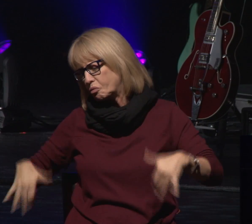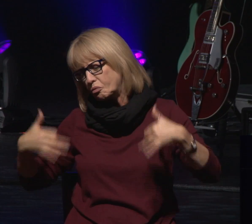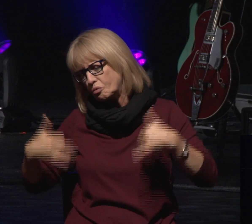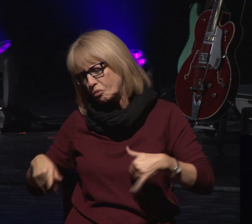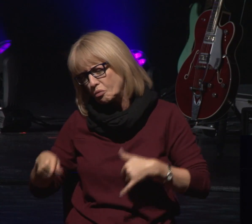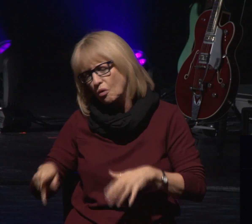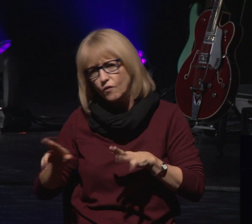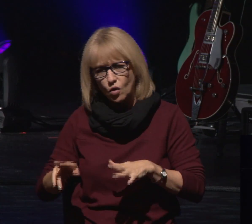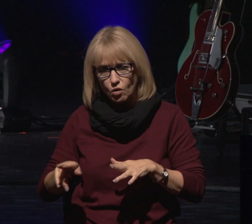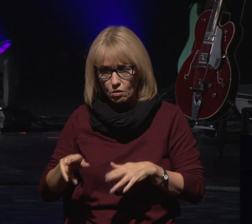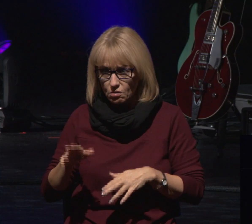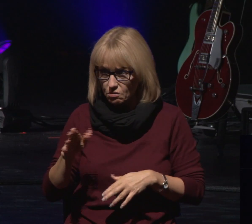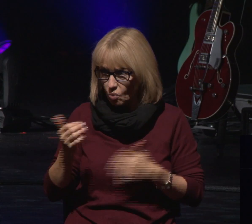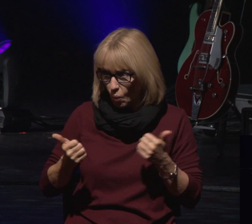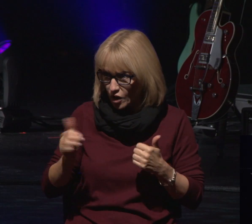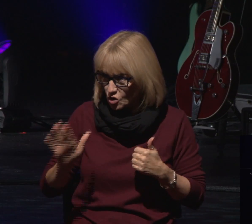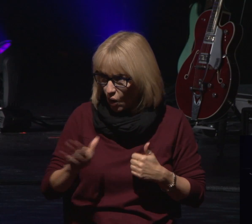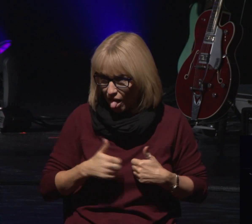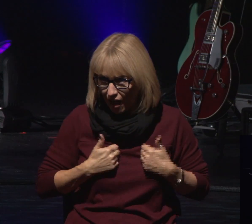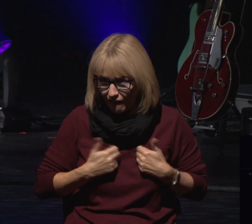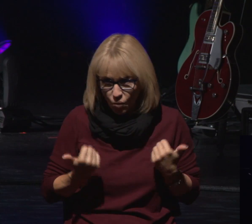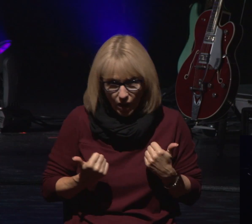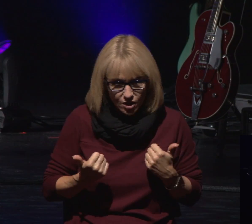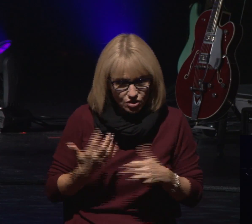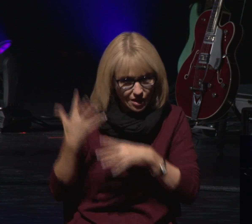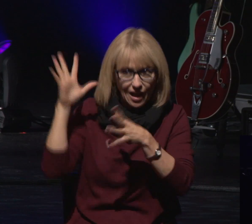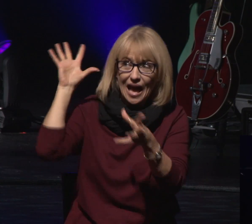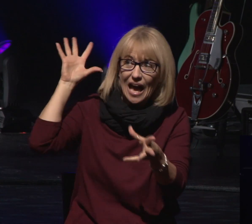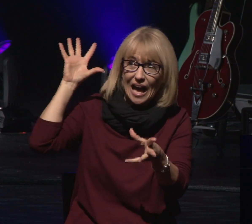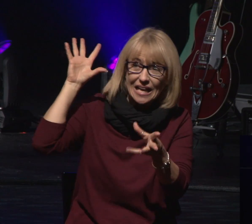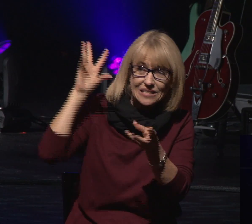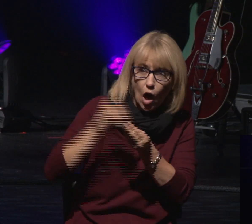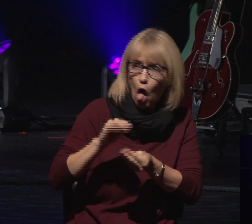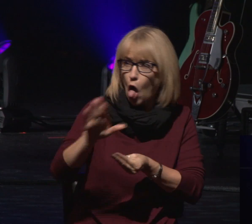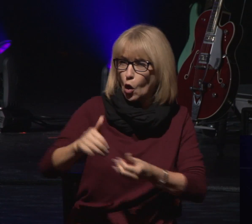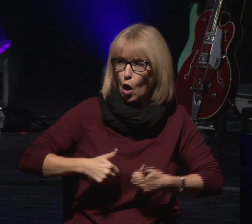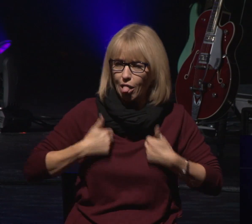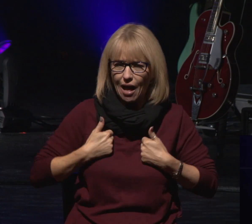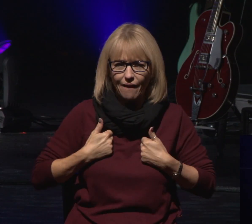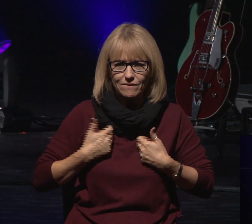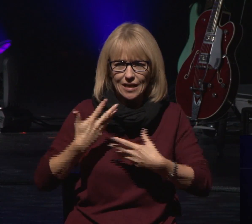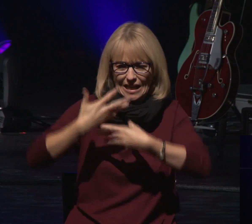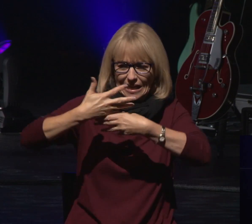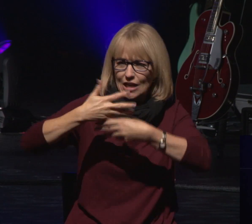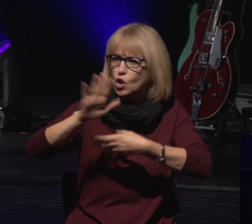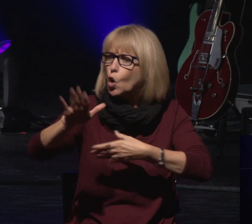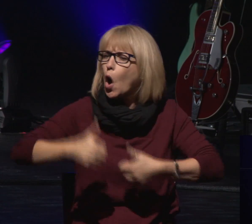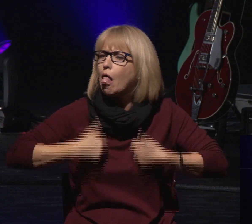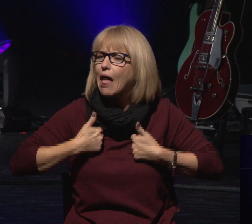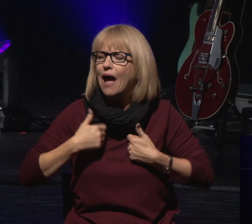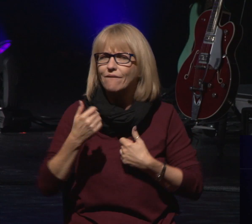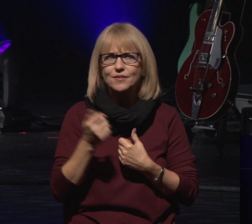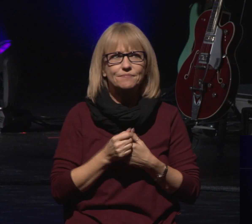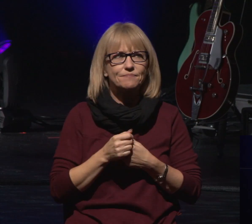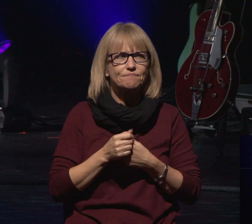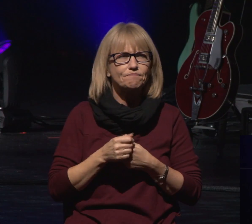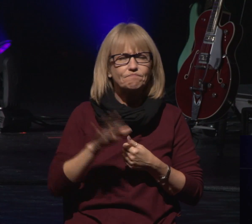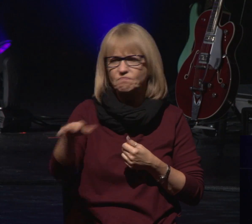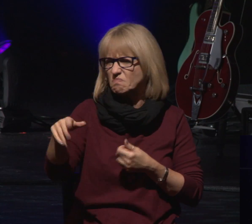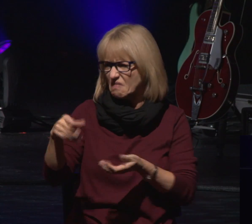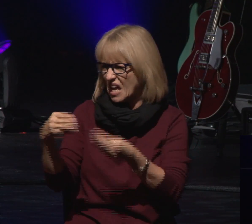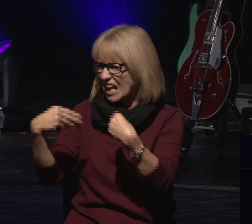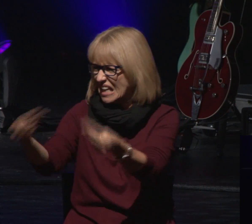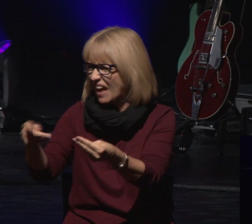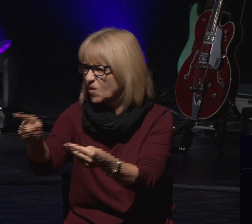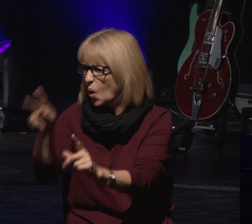life? Summary. Just all summarized down. So if we were going to say one thing about your life, if you're going to do a little assignment this week, maybe in your